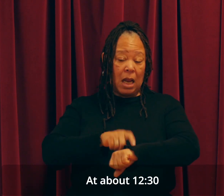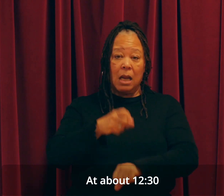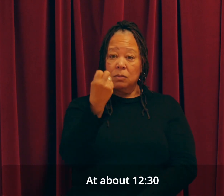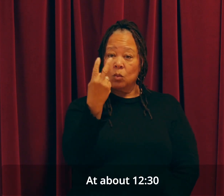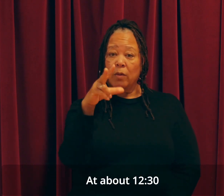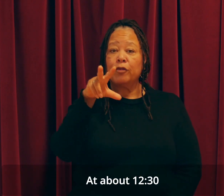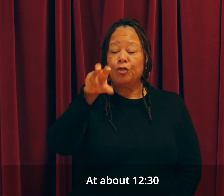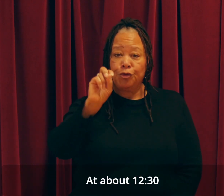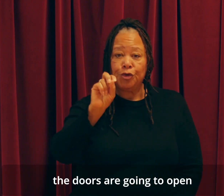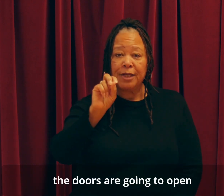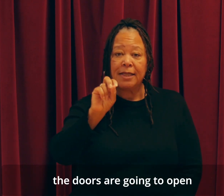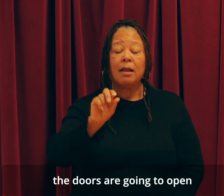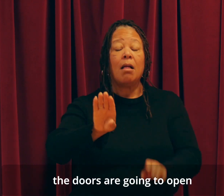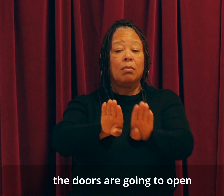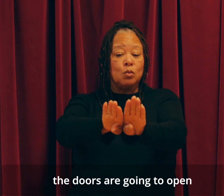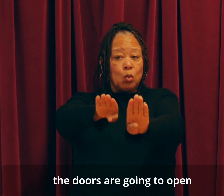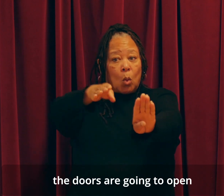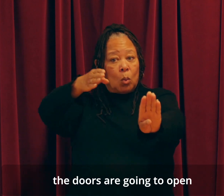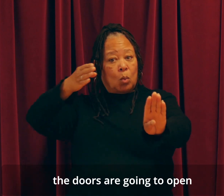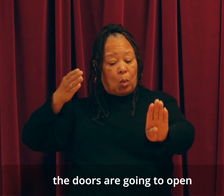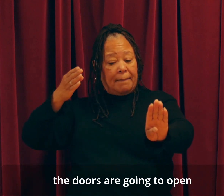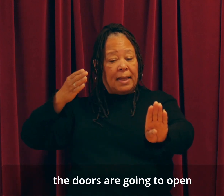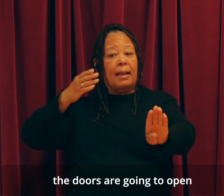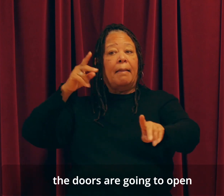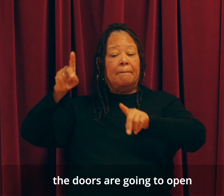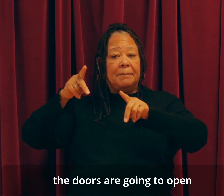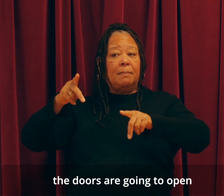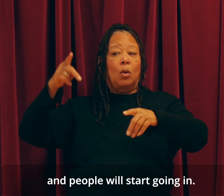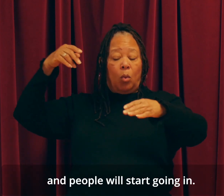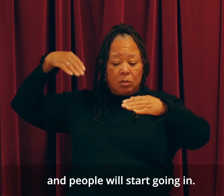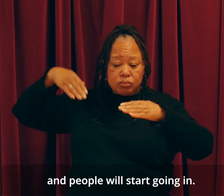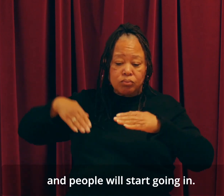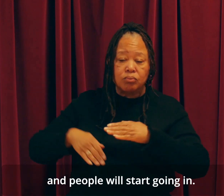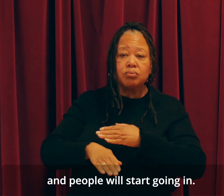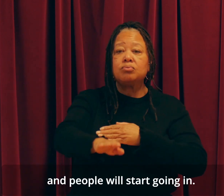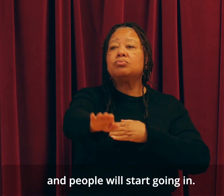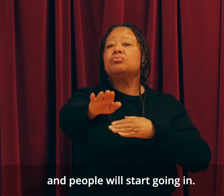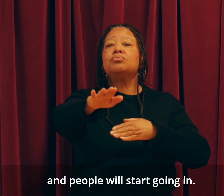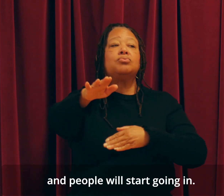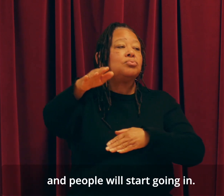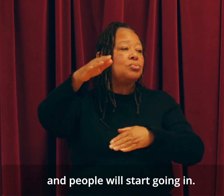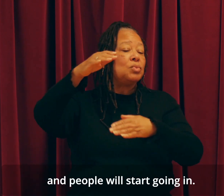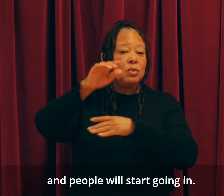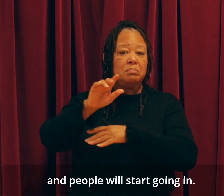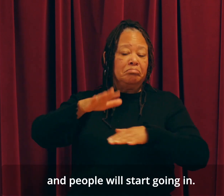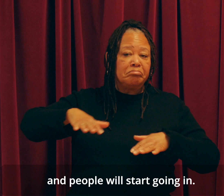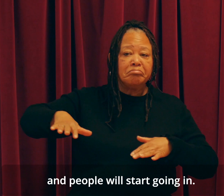At about 12:30, the doors are going to open, and people will start going in.